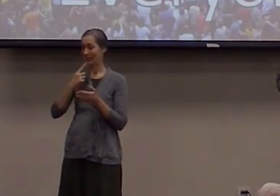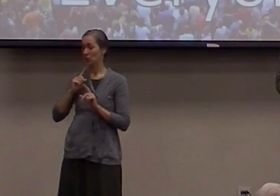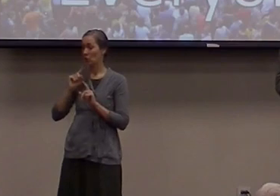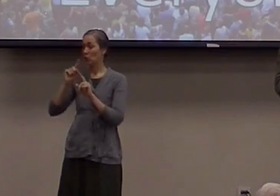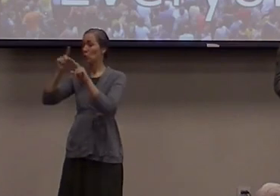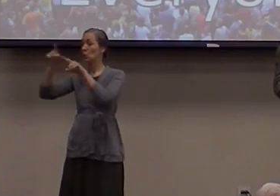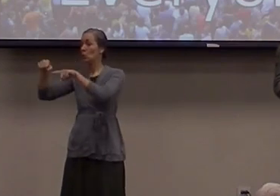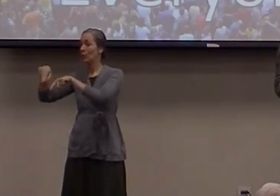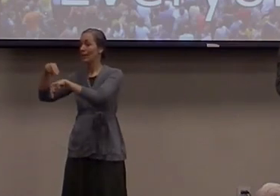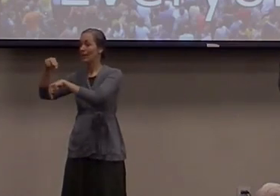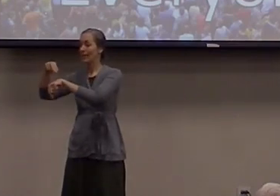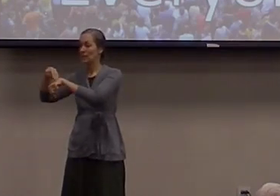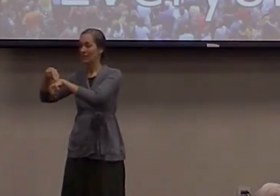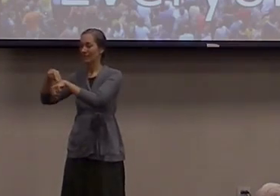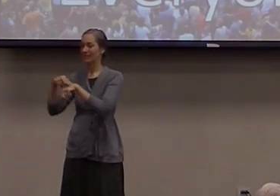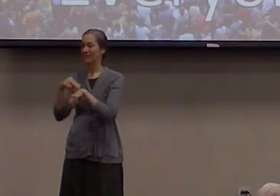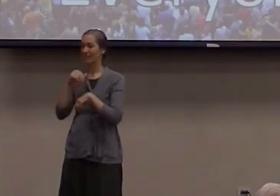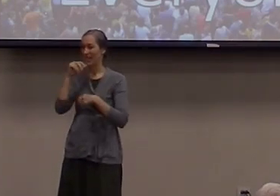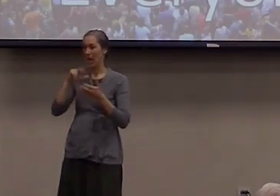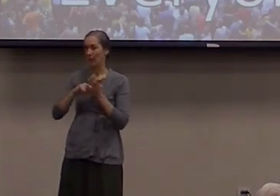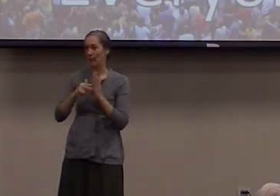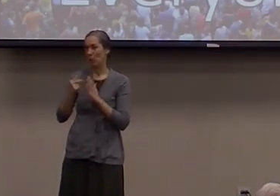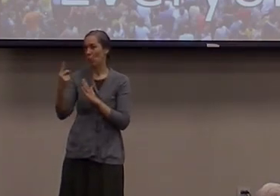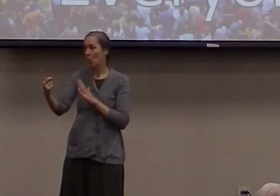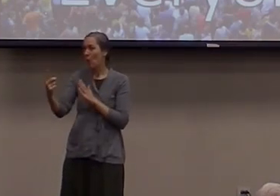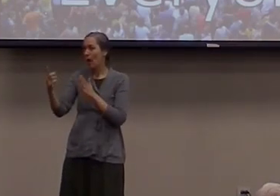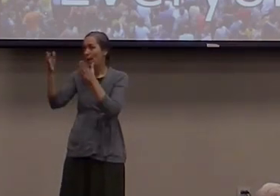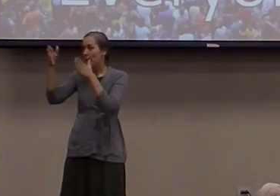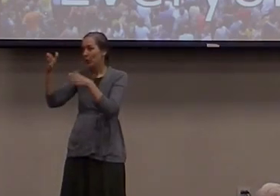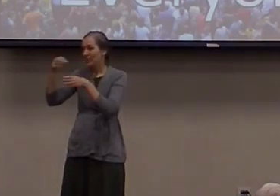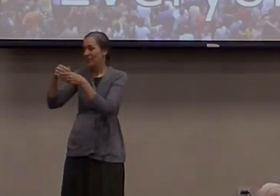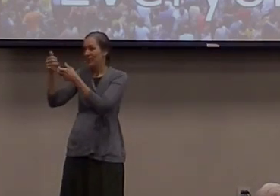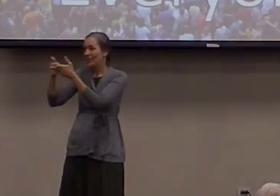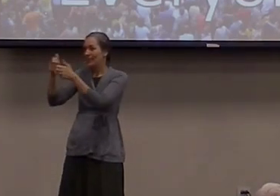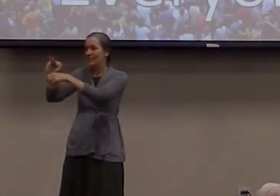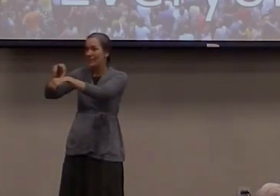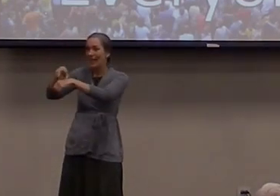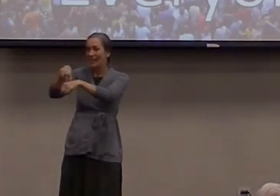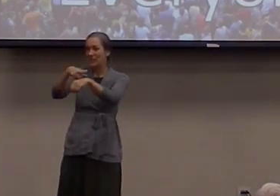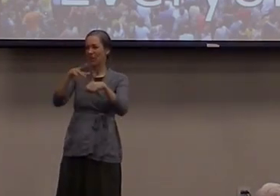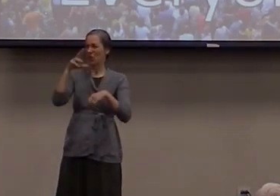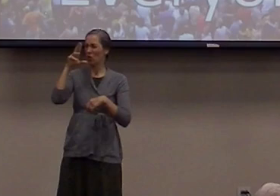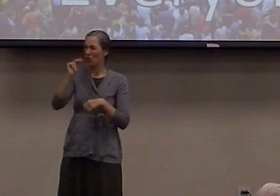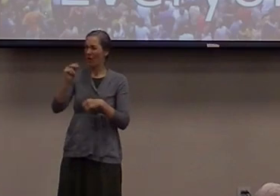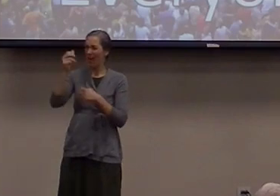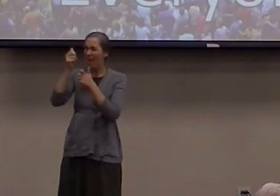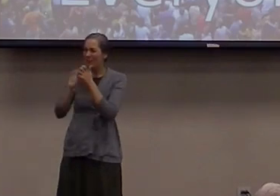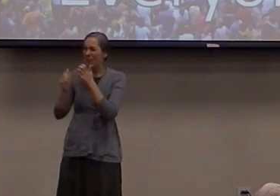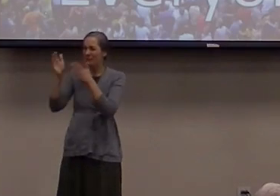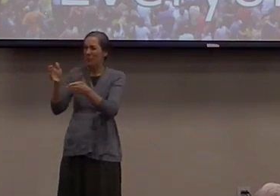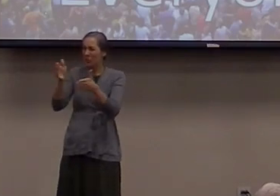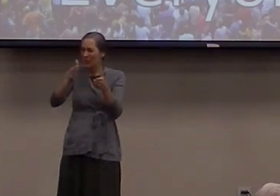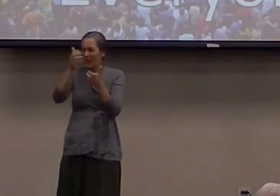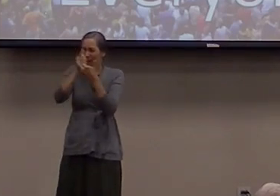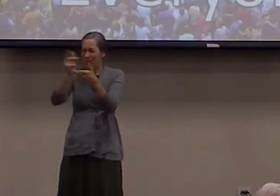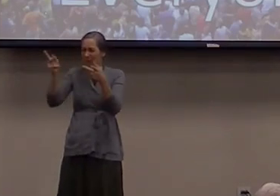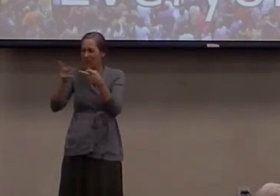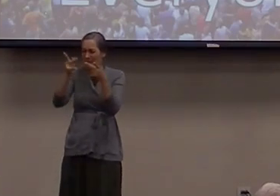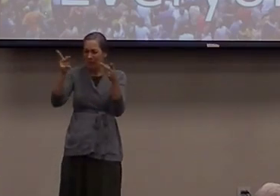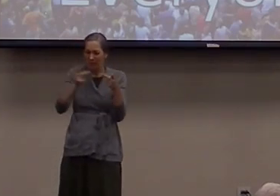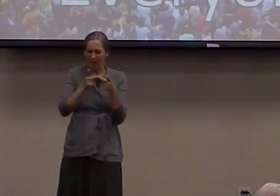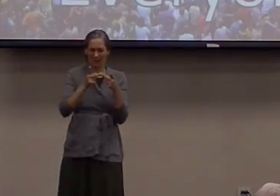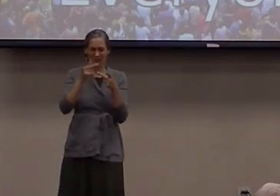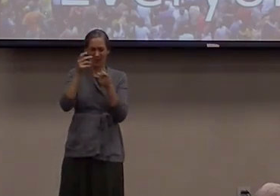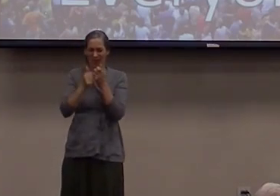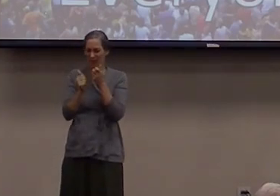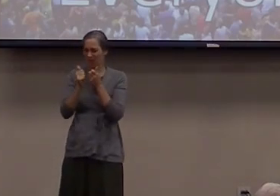as long as we get one guy in every nation who's heard the gospel, we've done our job. It is every person in every place and every type and every strata and